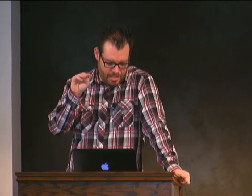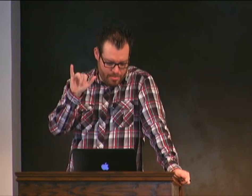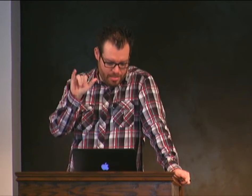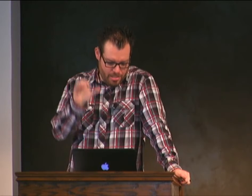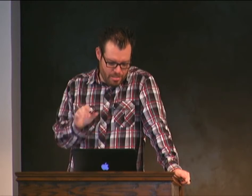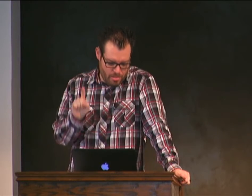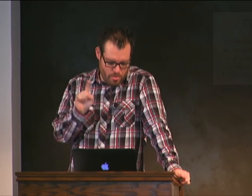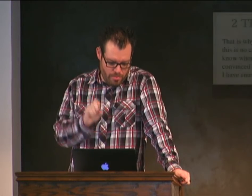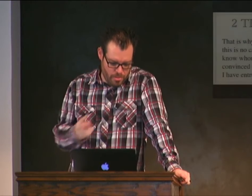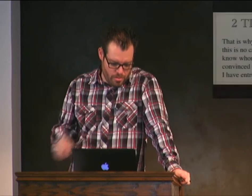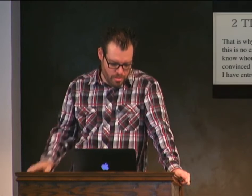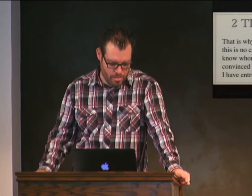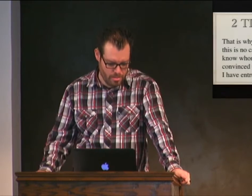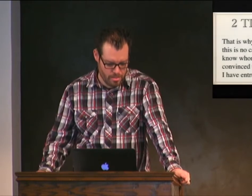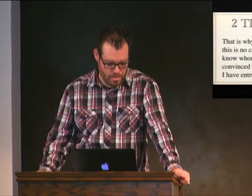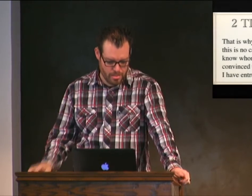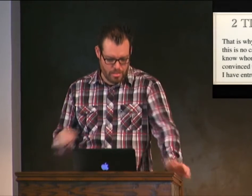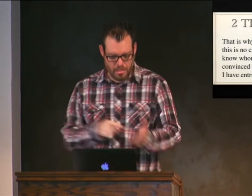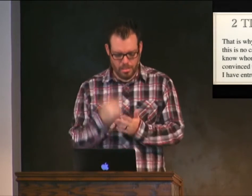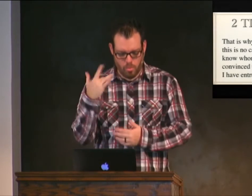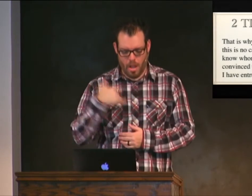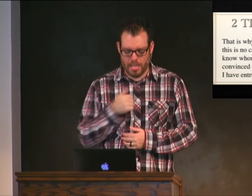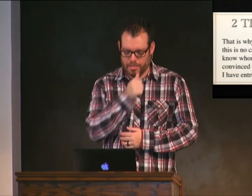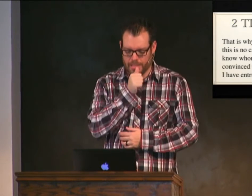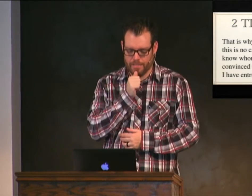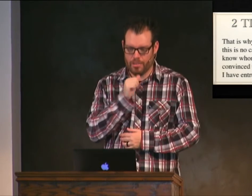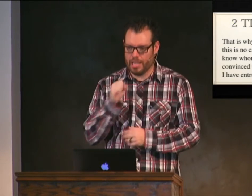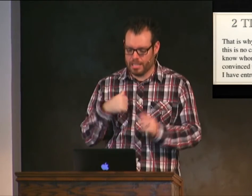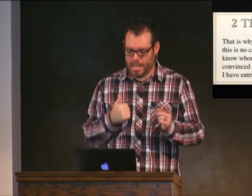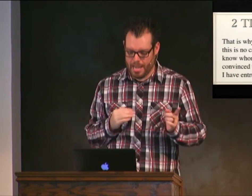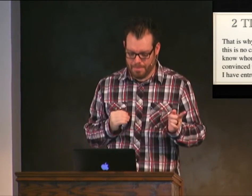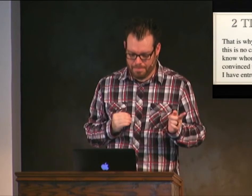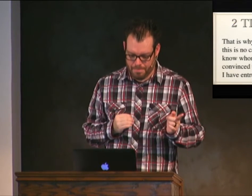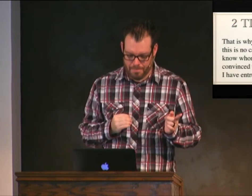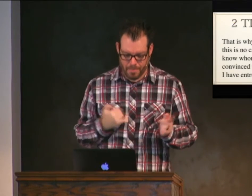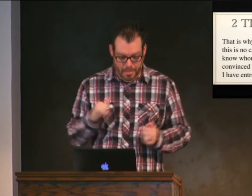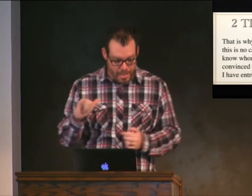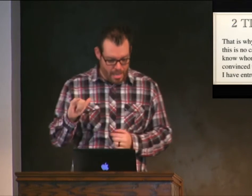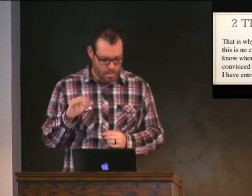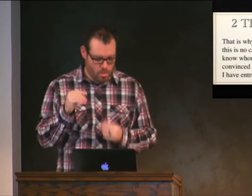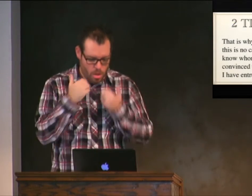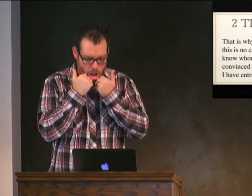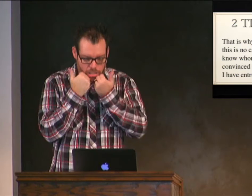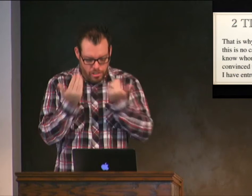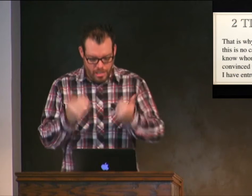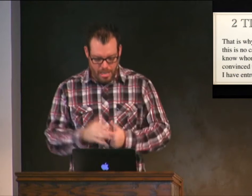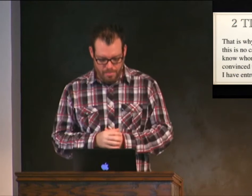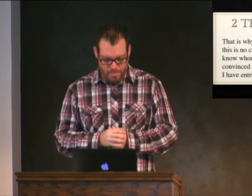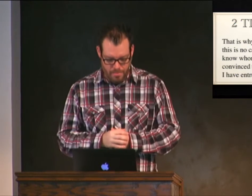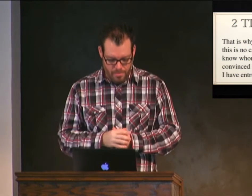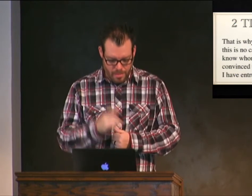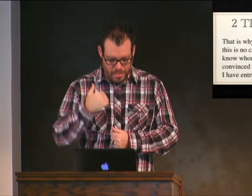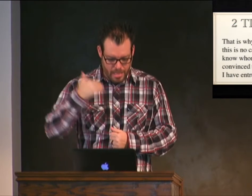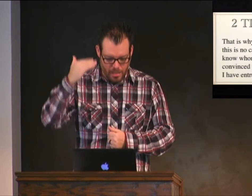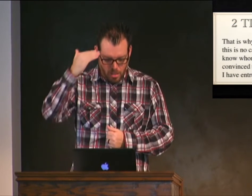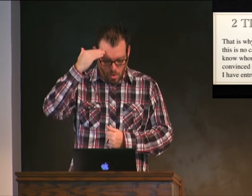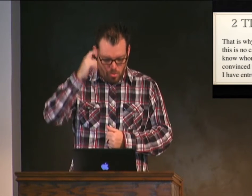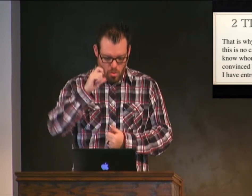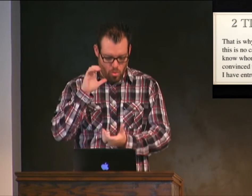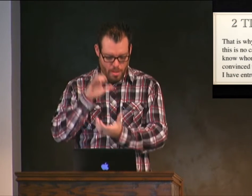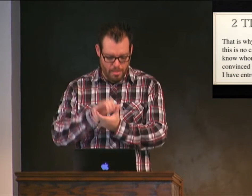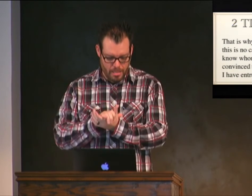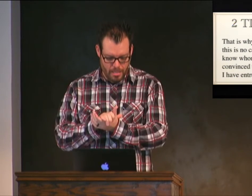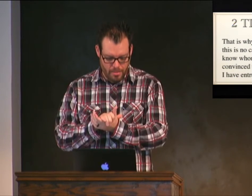Second Timothy chapter 1, verse 1. This is why I'm suffering as I am. Yet, no cause for shame. Because I